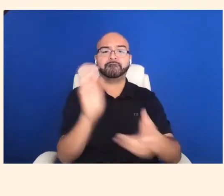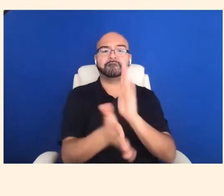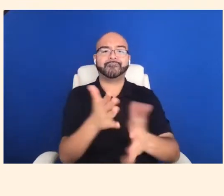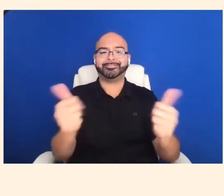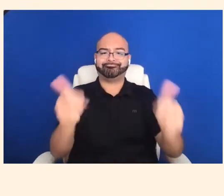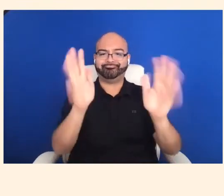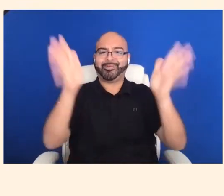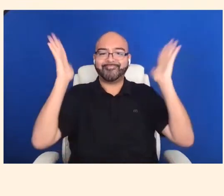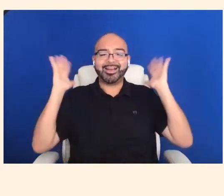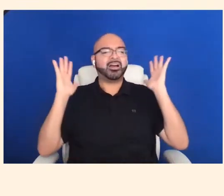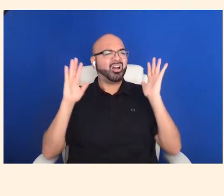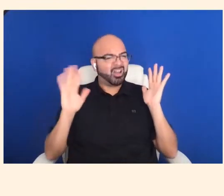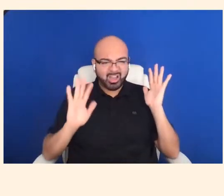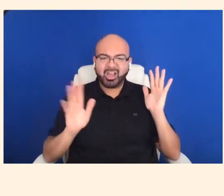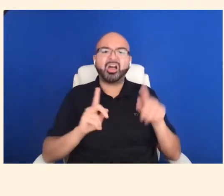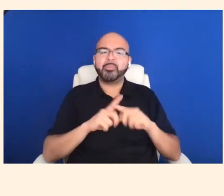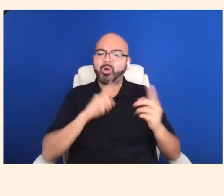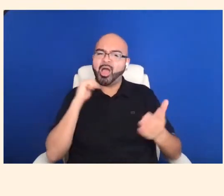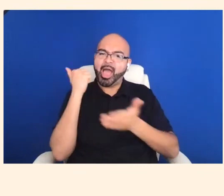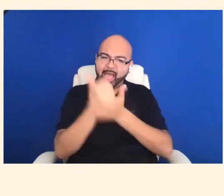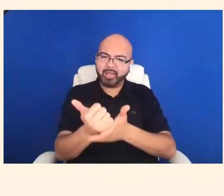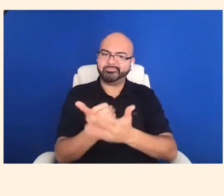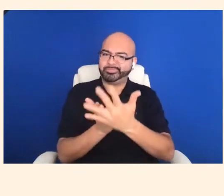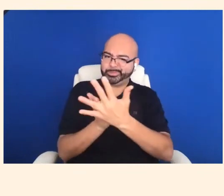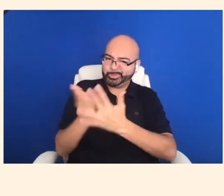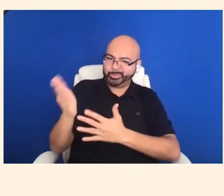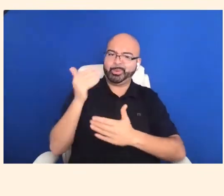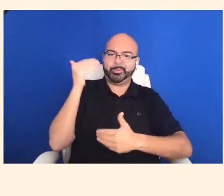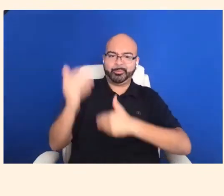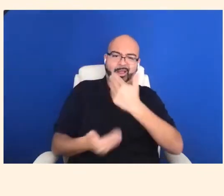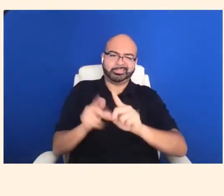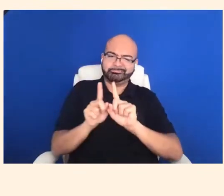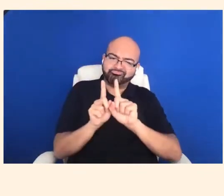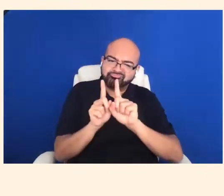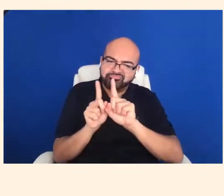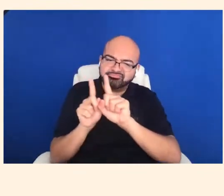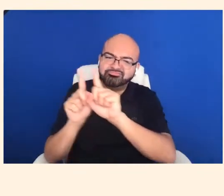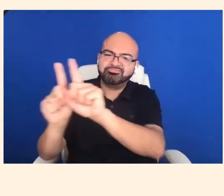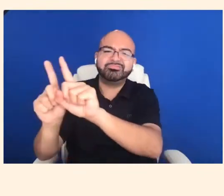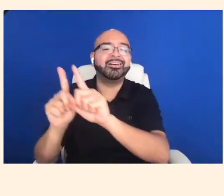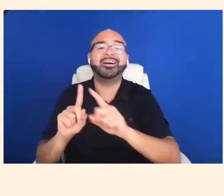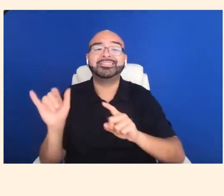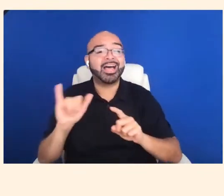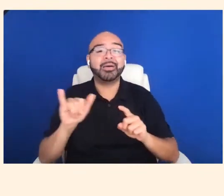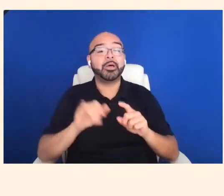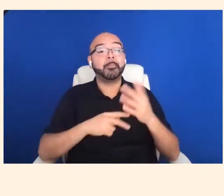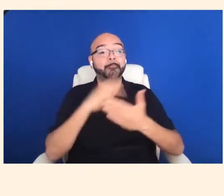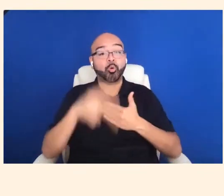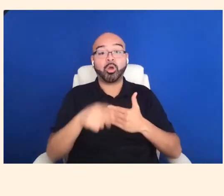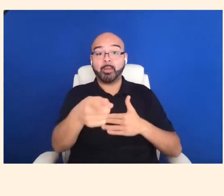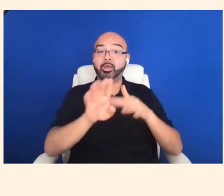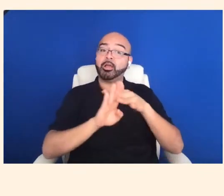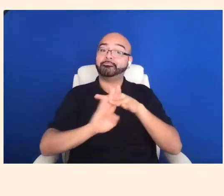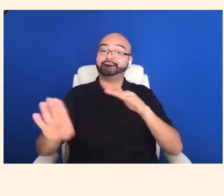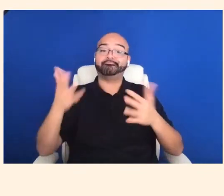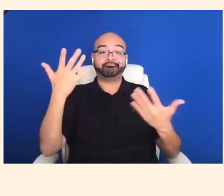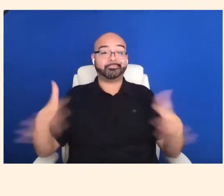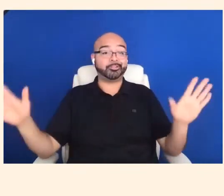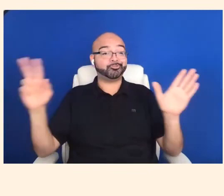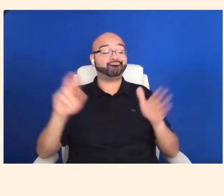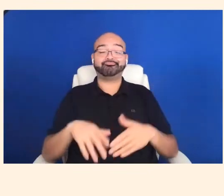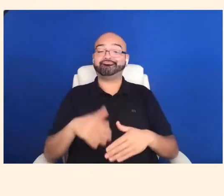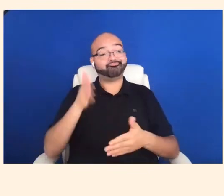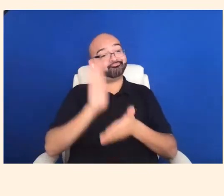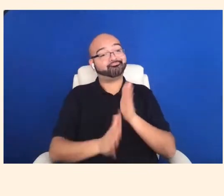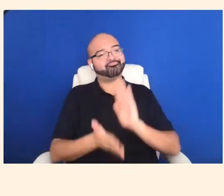the entire way through the process. right. Even when you exit our programming, you are still a client of our